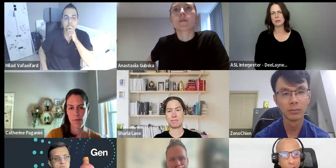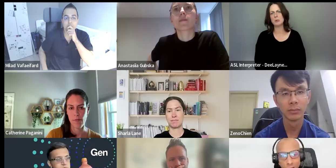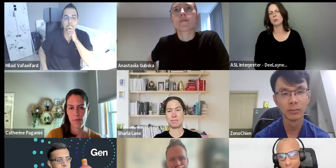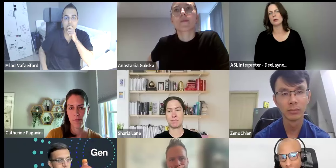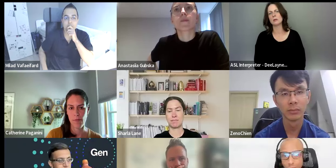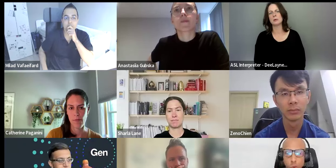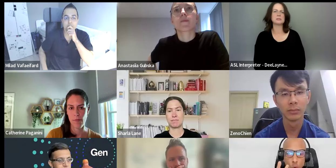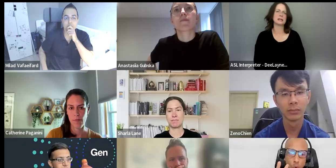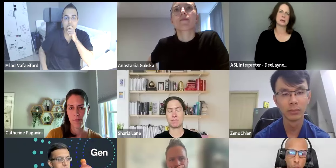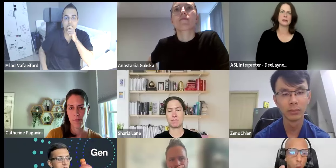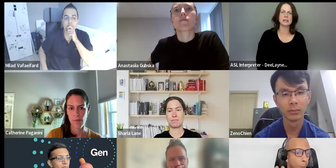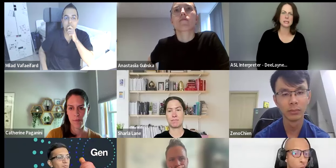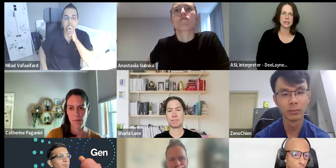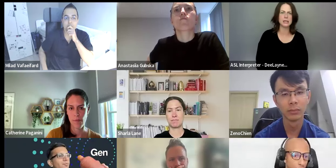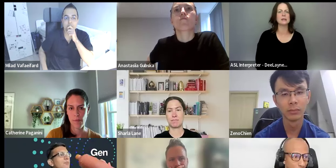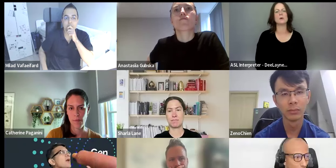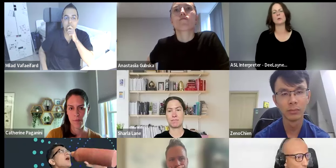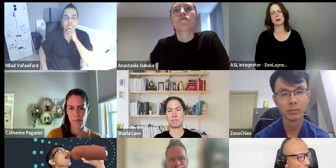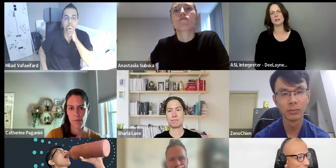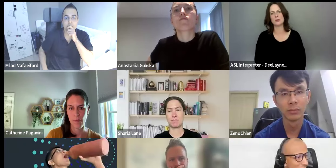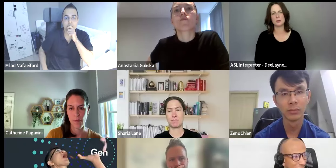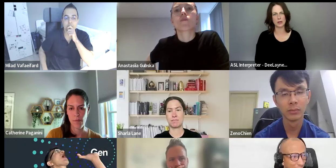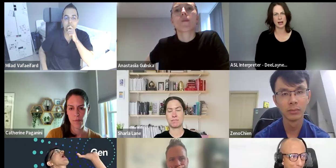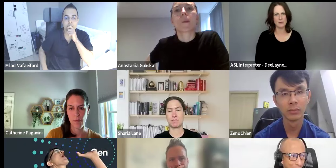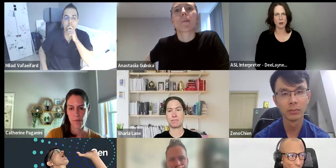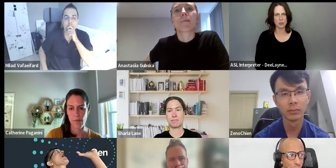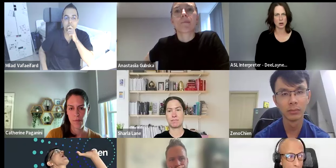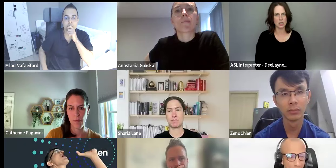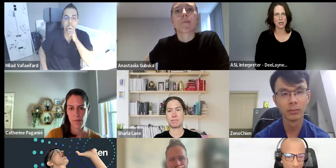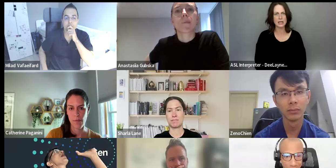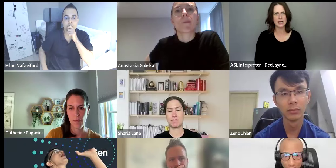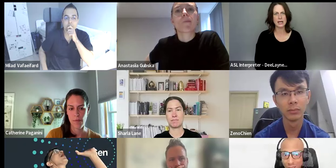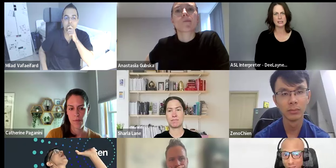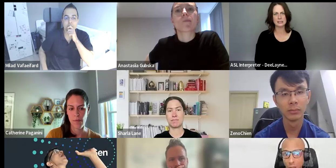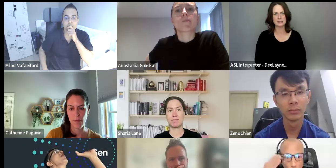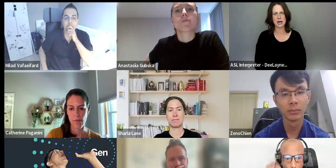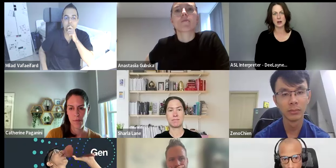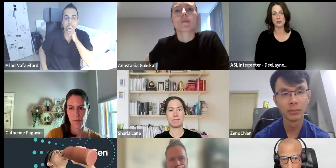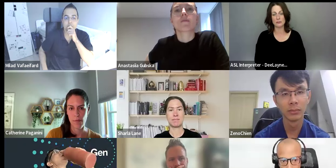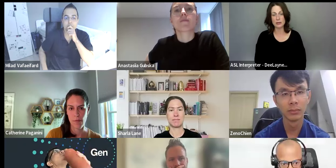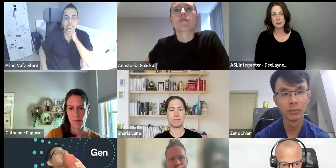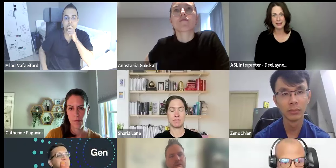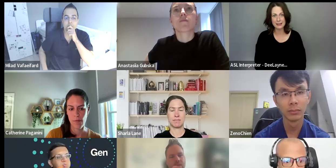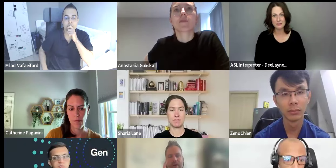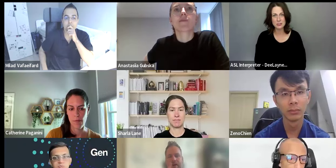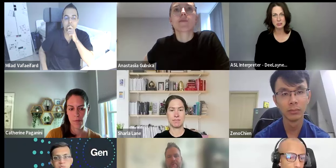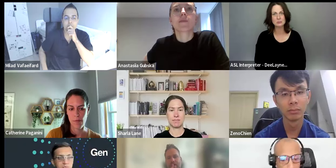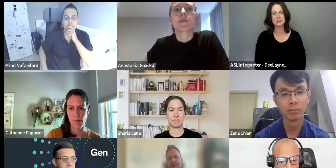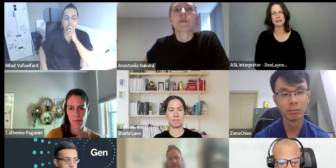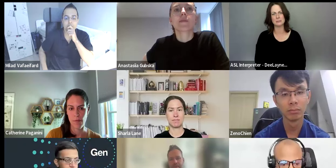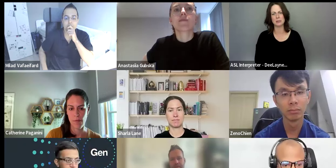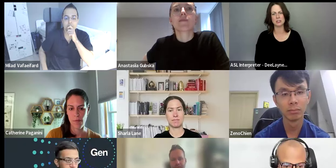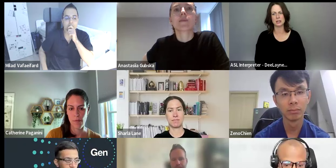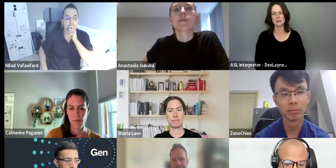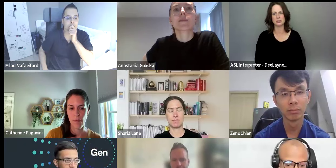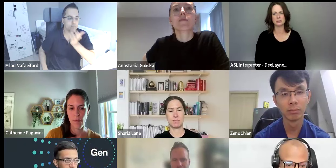some people will publicize that on LinkedIn, or, you know, that they're going to have a webinar, and it's not on the free plan for Zoom. So